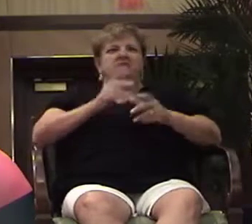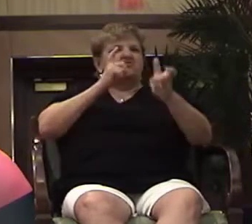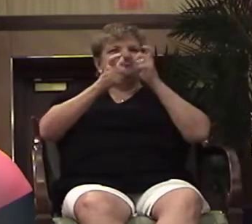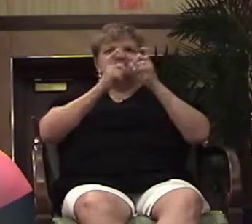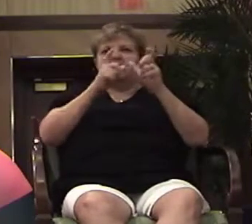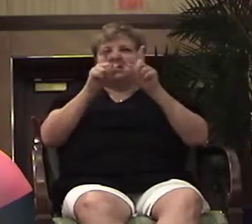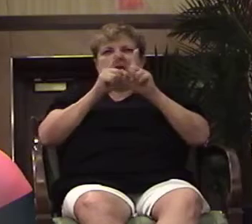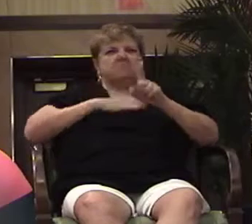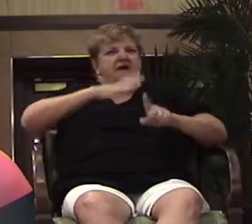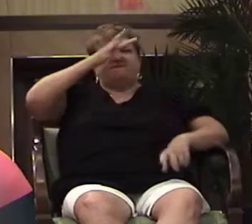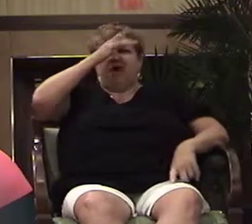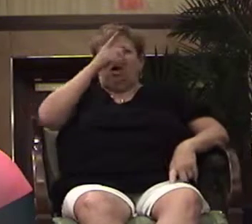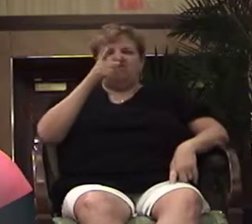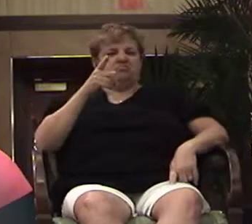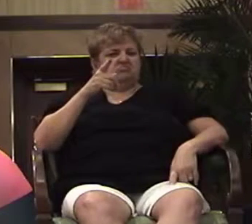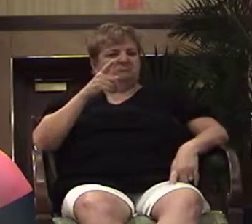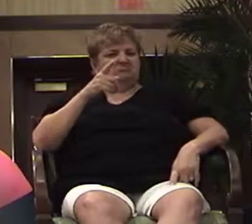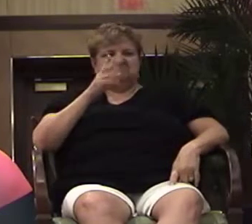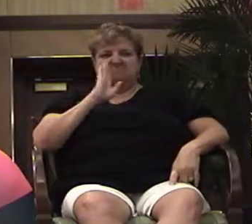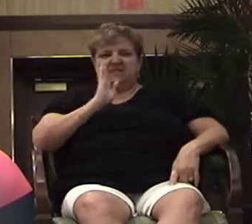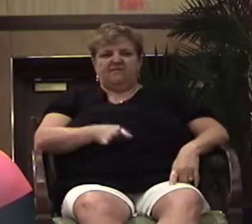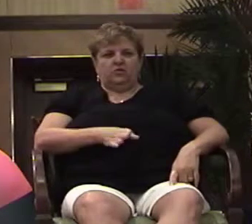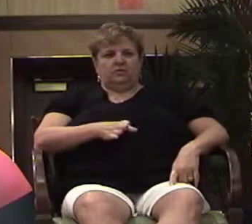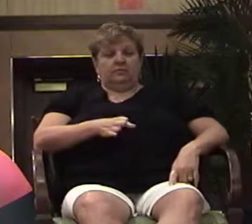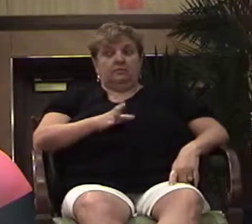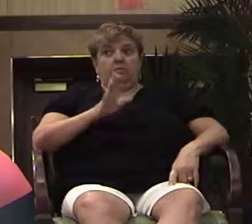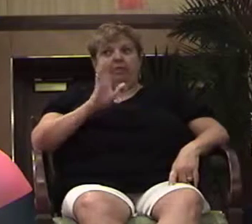That was a wild assumption.